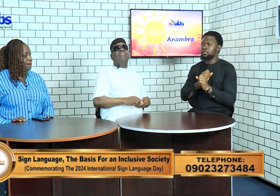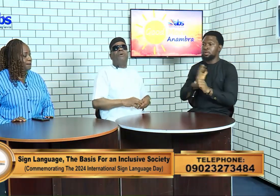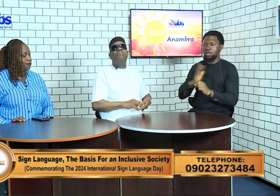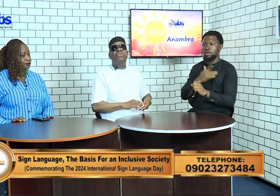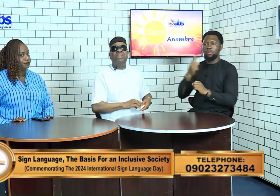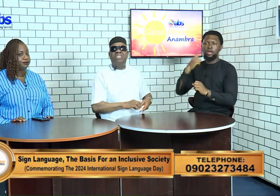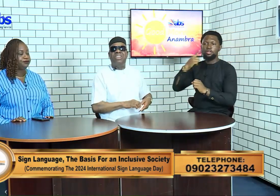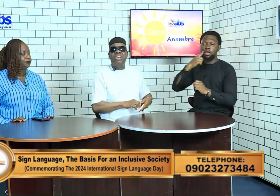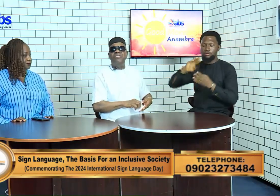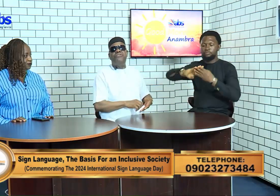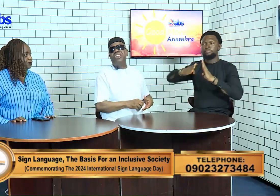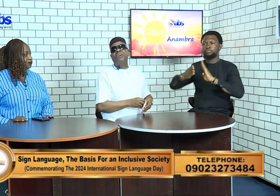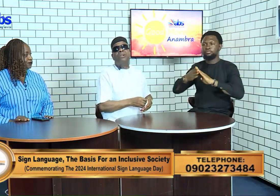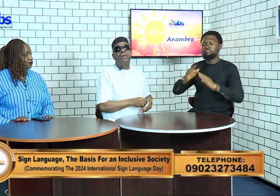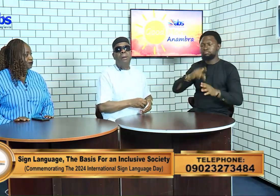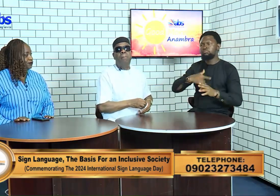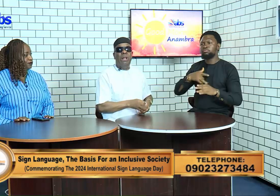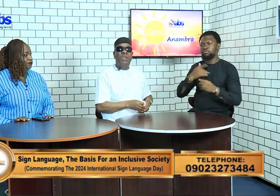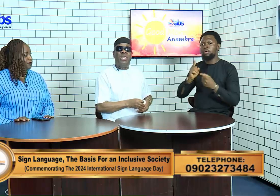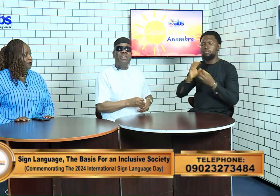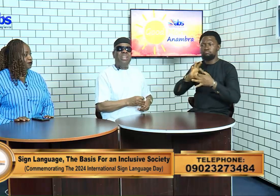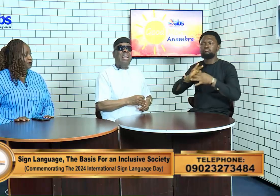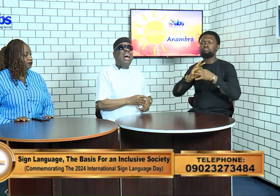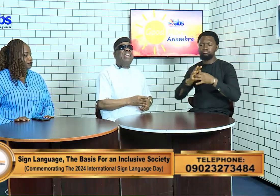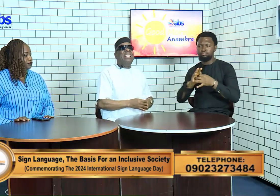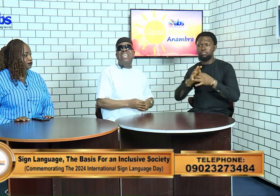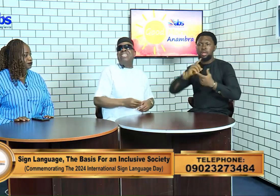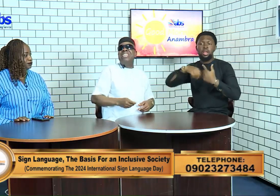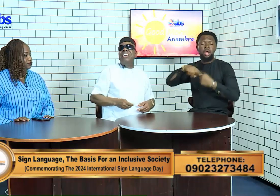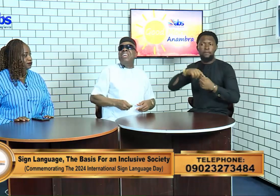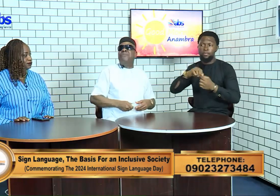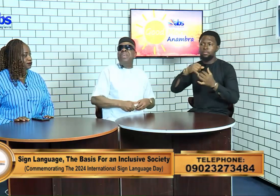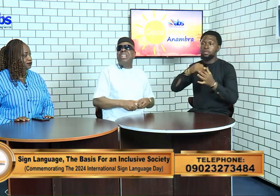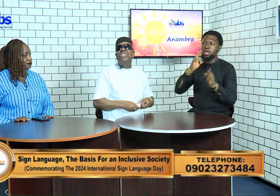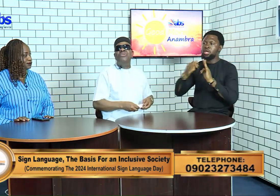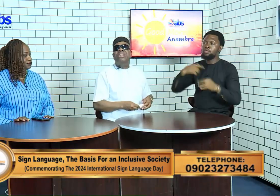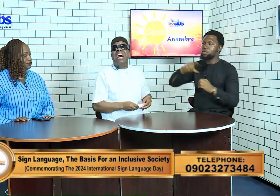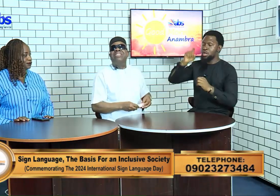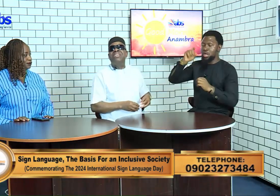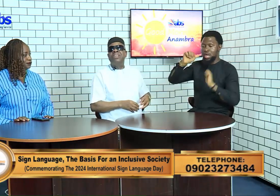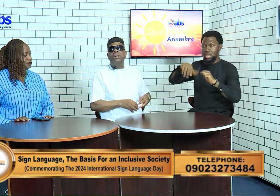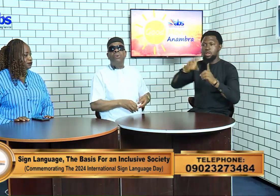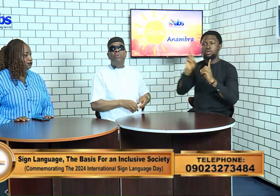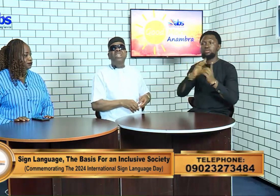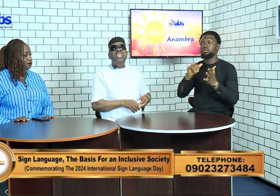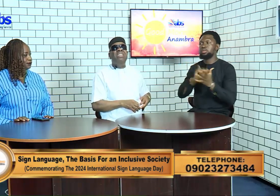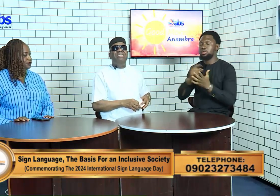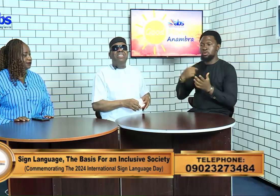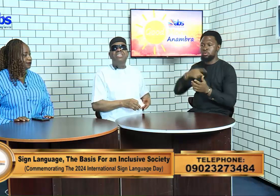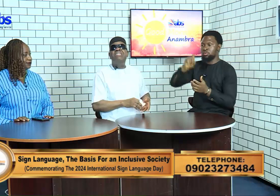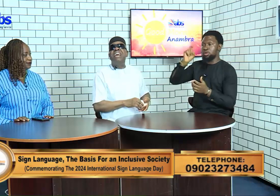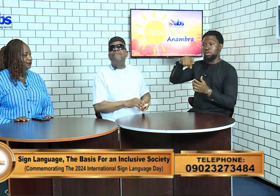our deaf community feel belonging. And if we can do that, we